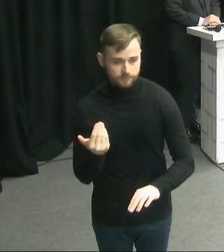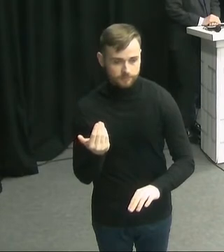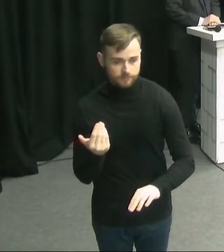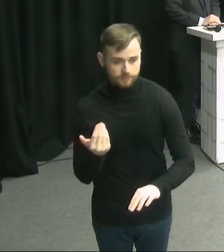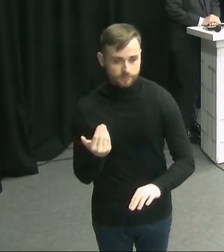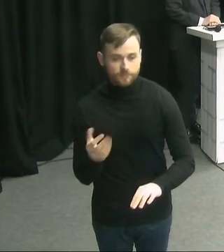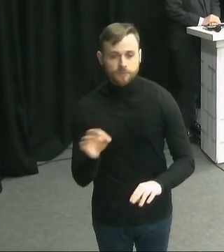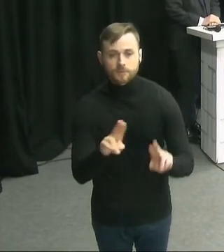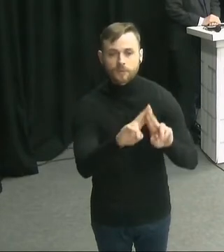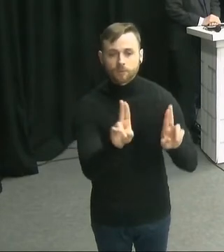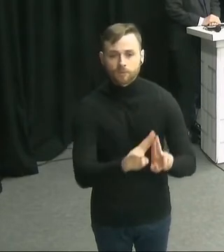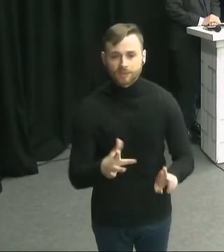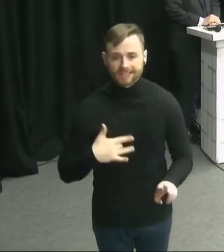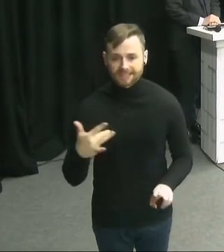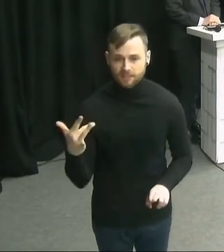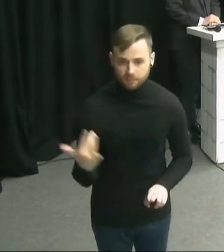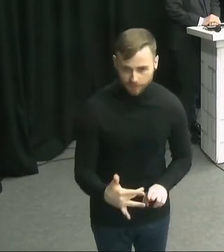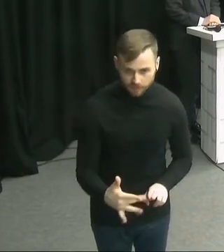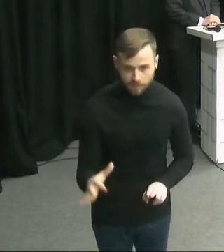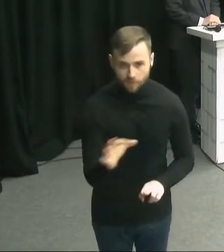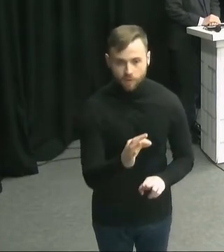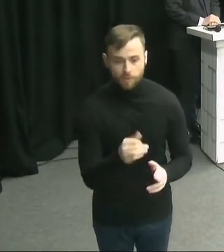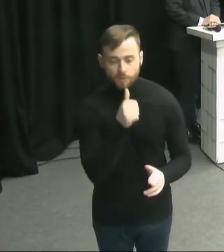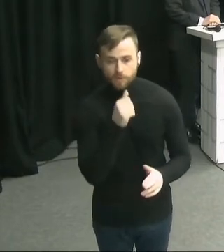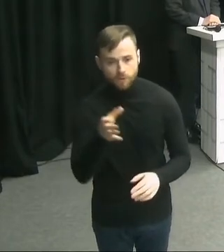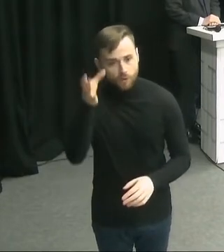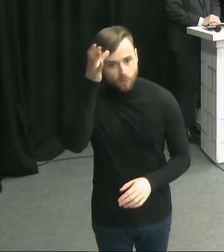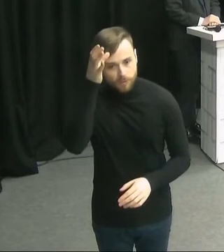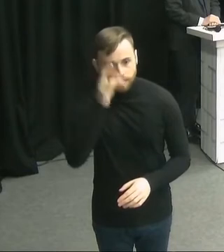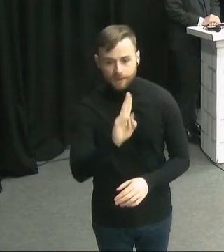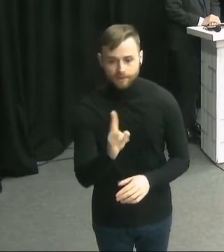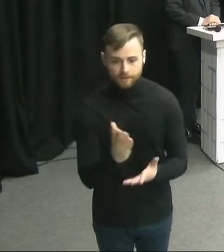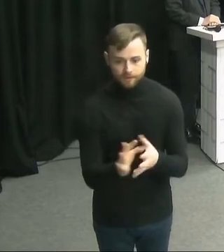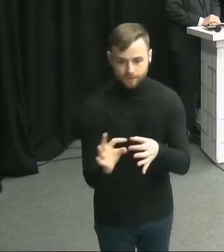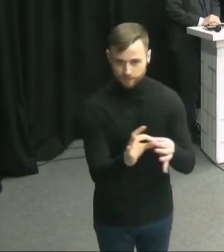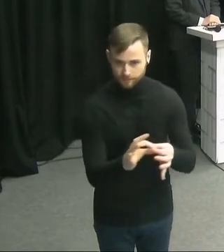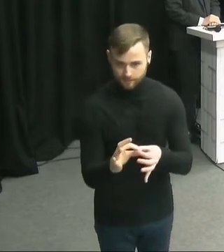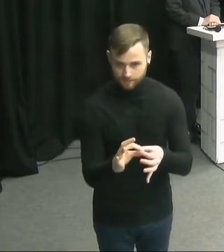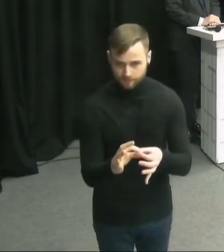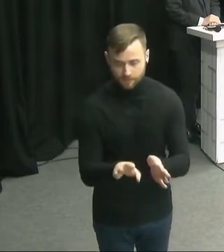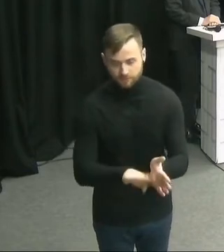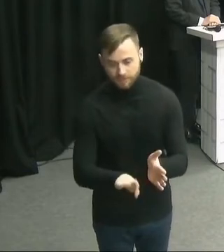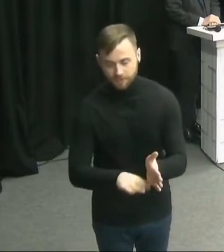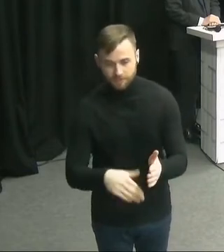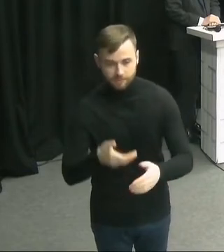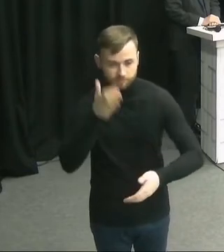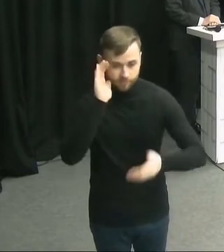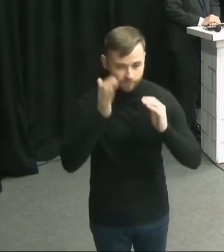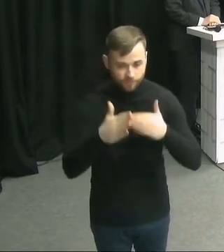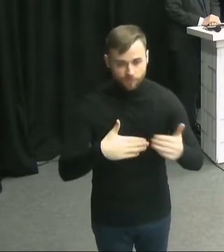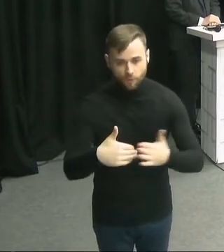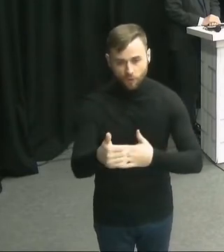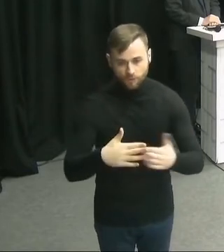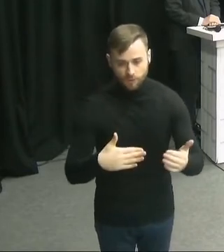start thinking right now about interdisciplinary studies, and not to see the professions